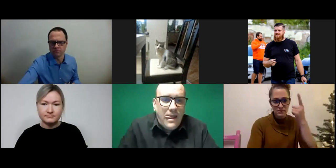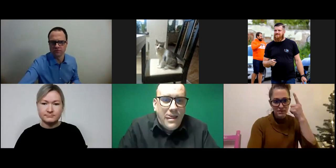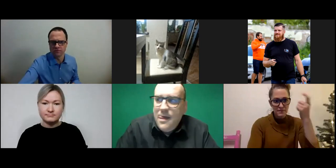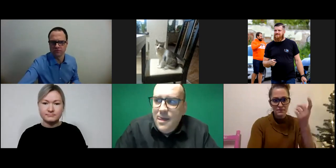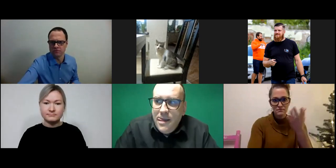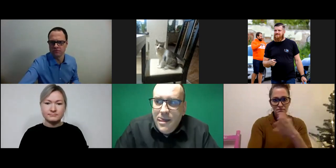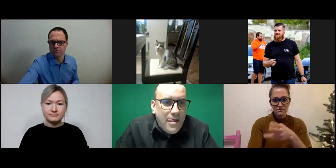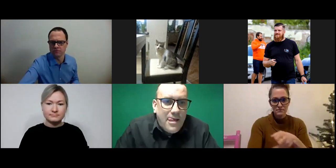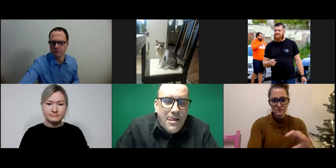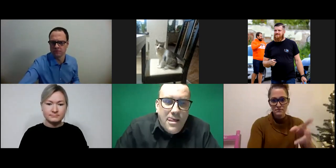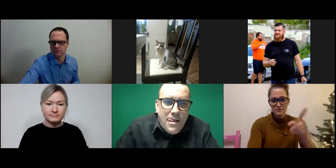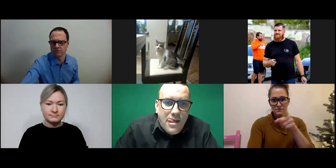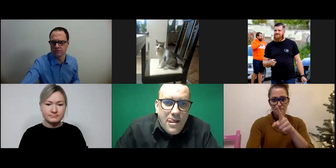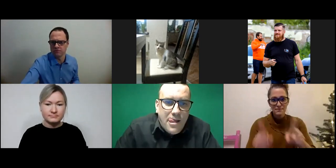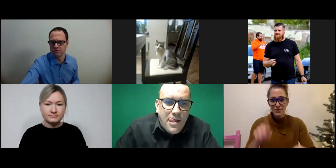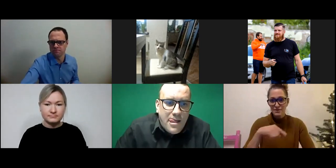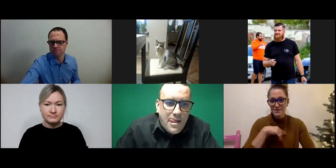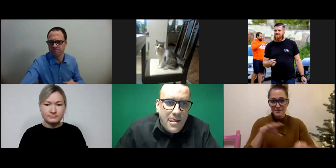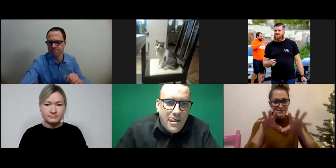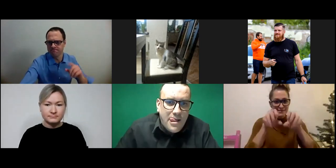view. Mm-hmm.